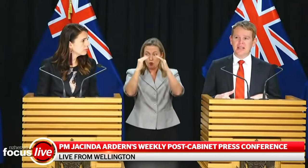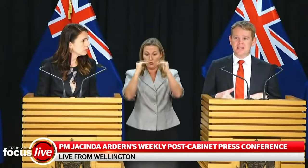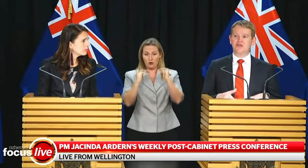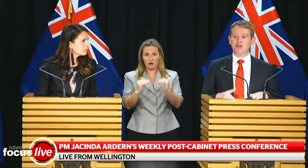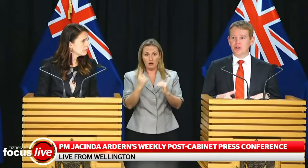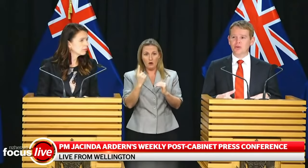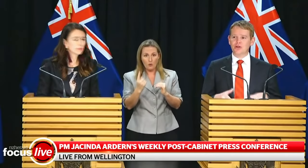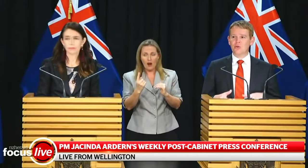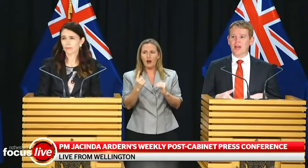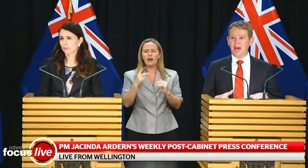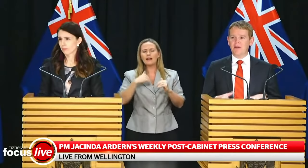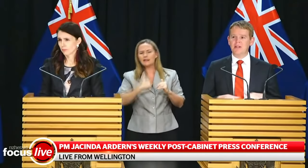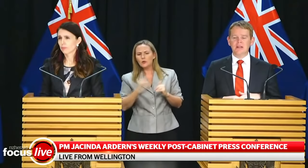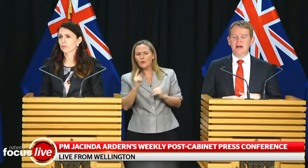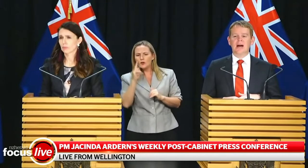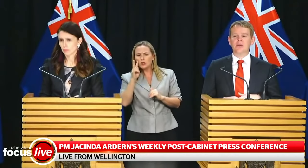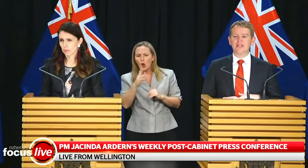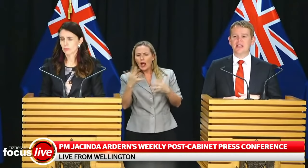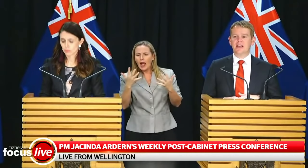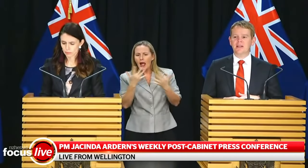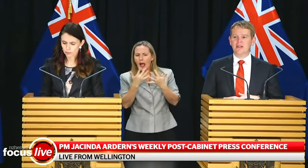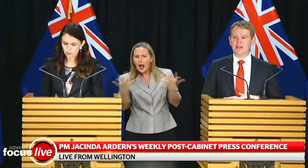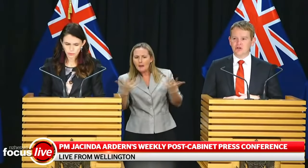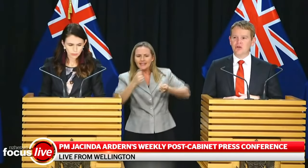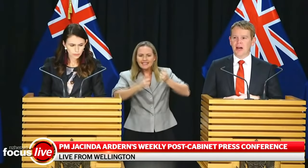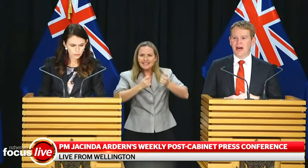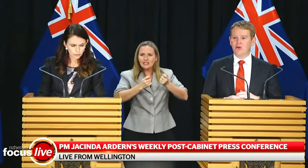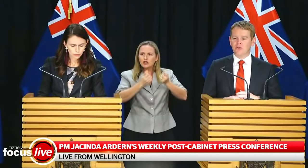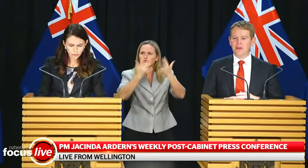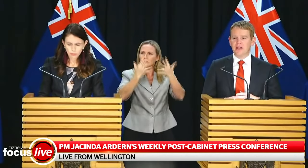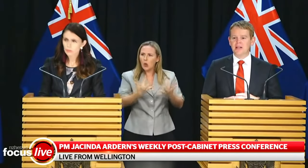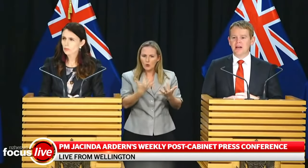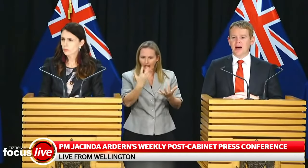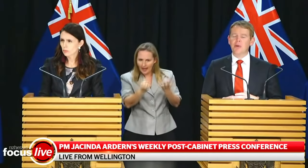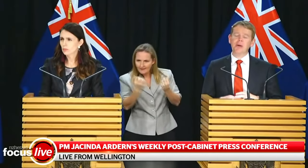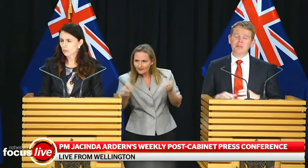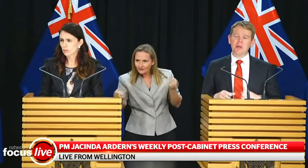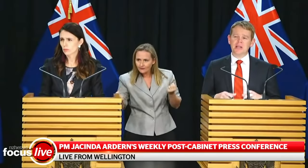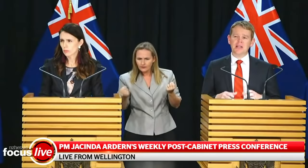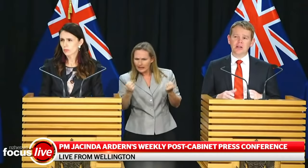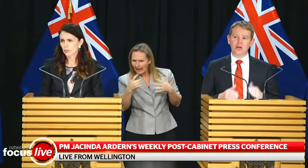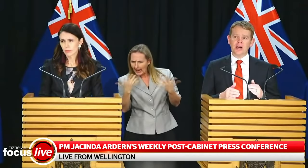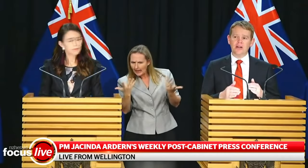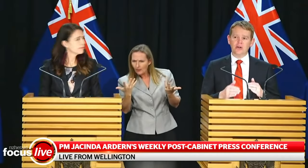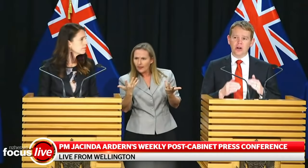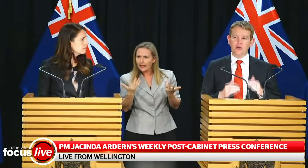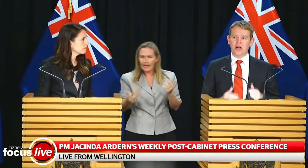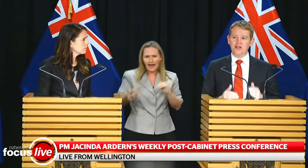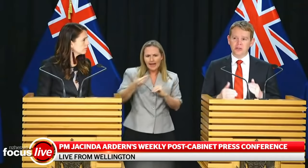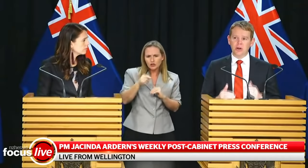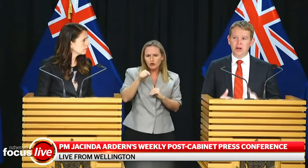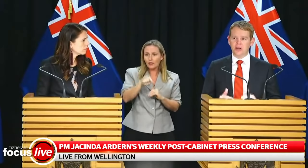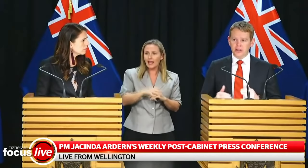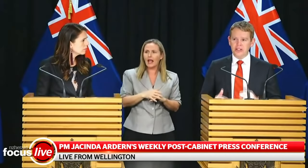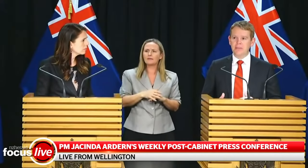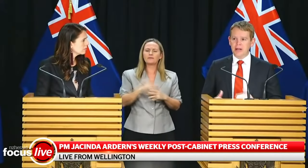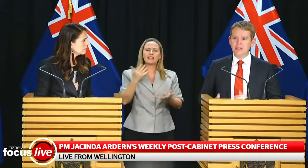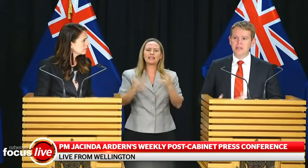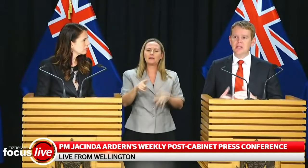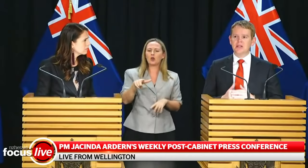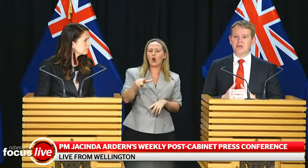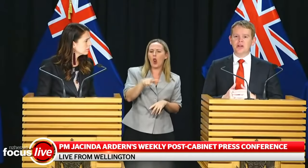those test results do we have in. Are we seeing anything extra out of that? We'll be particularly looking at it on a